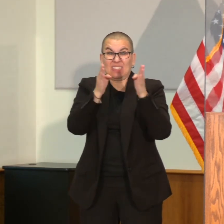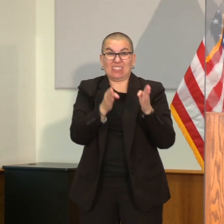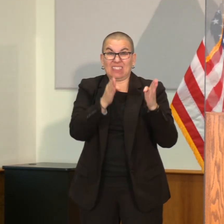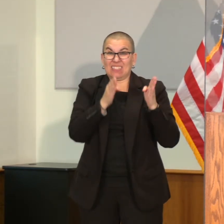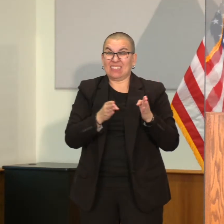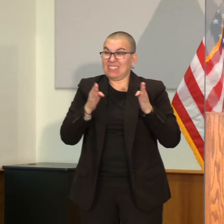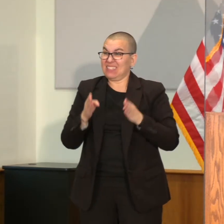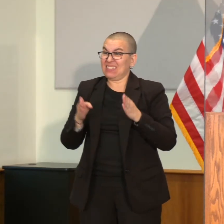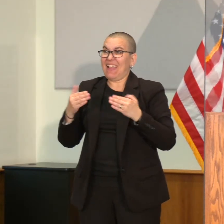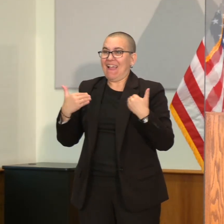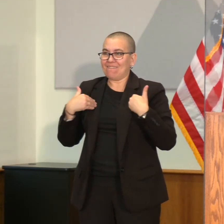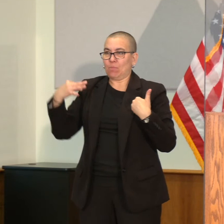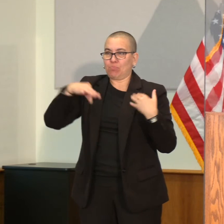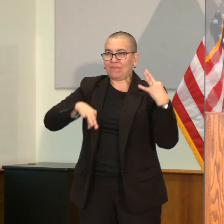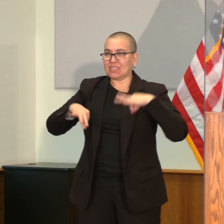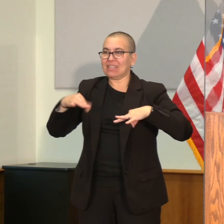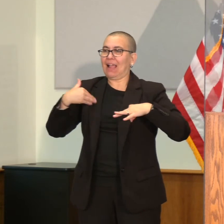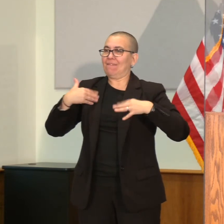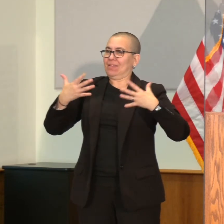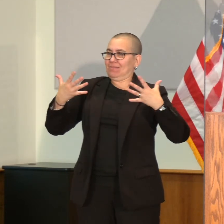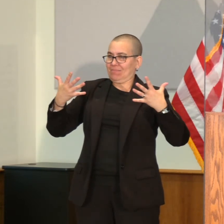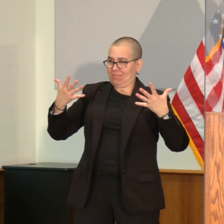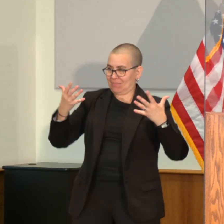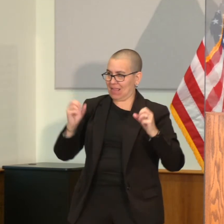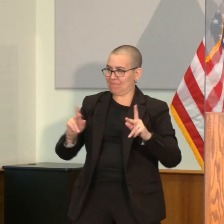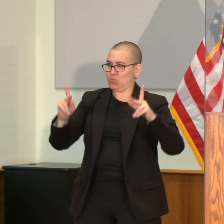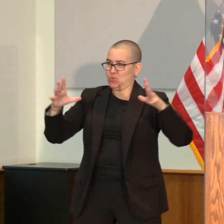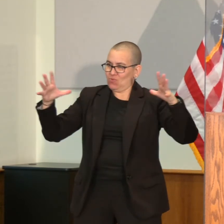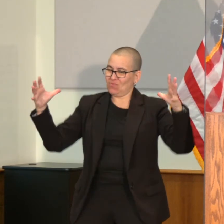the kind of world that I want to live in either.